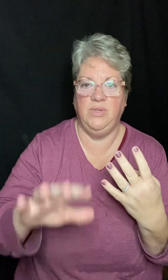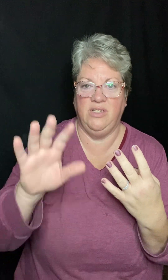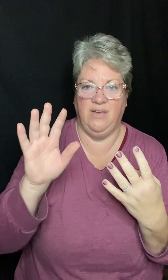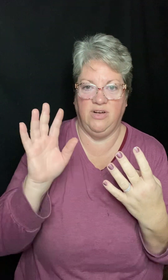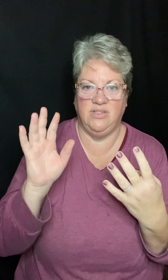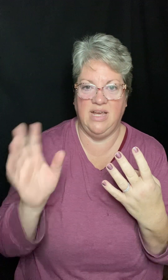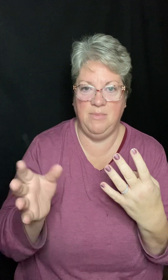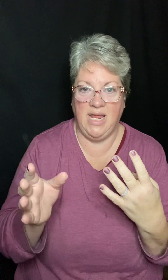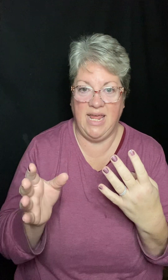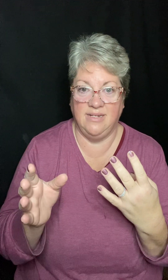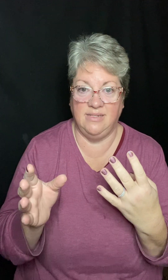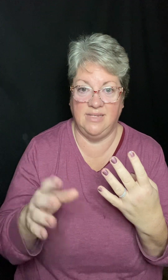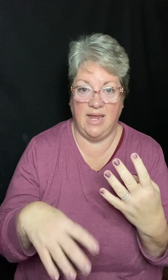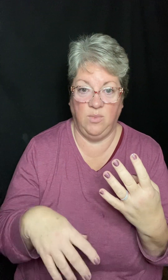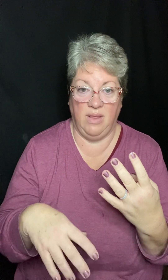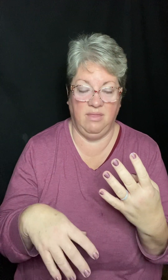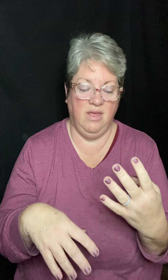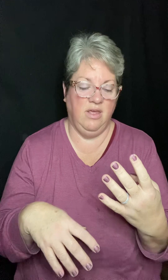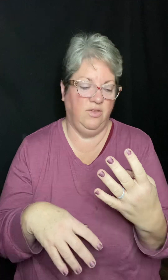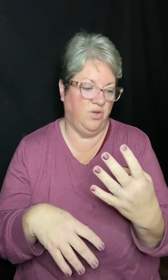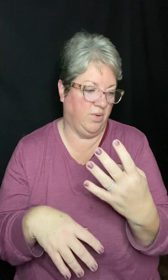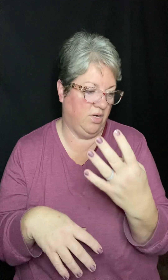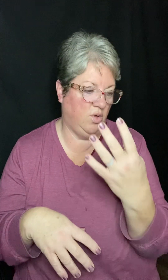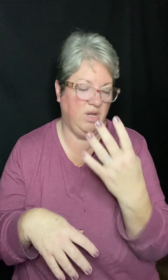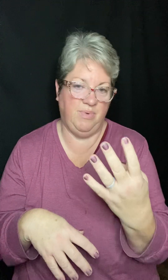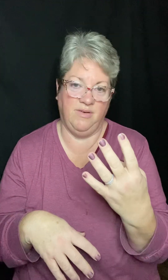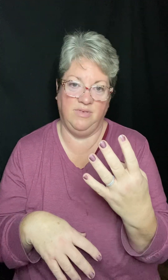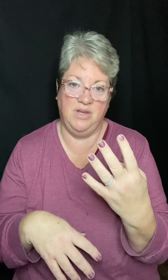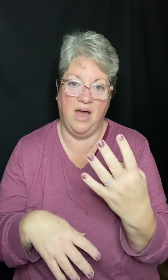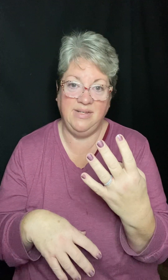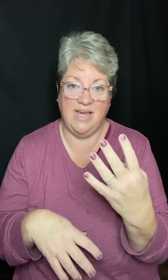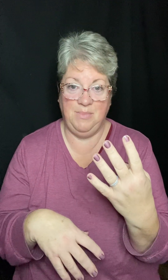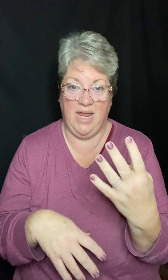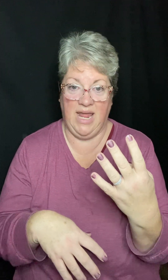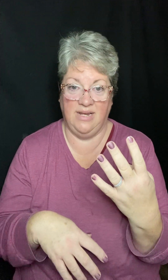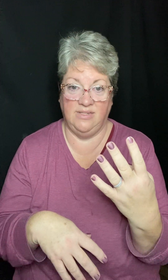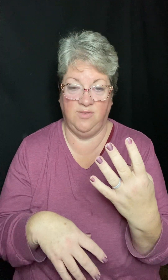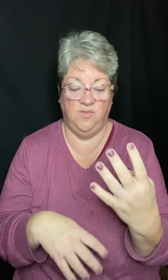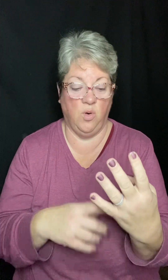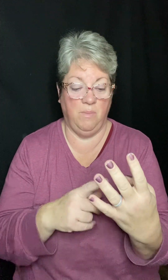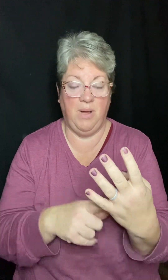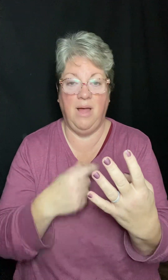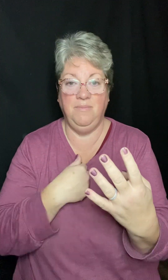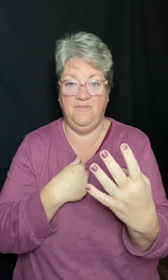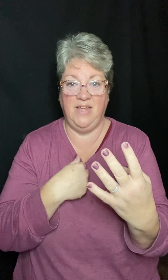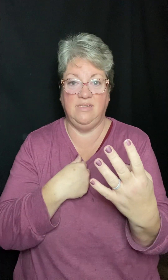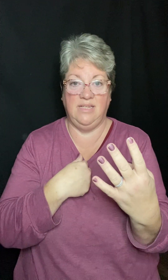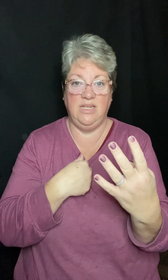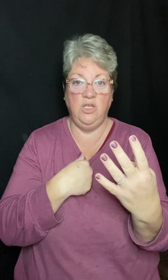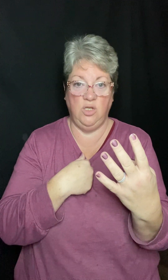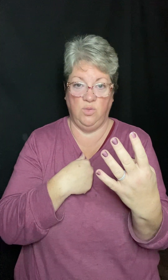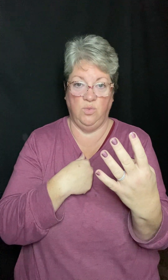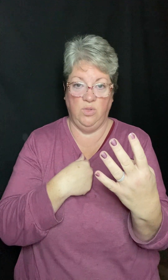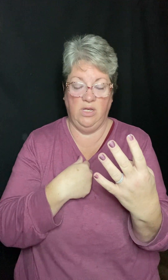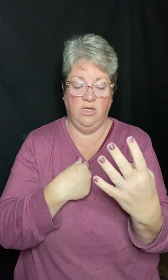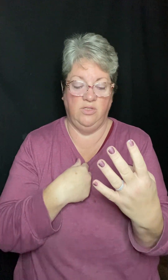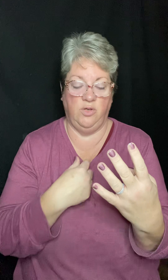still have our dominant hand to sign with. So we're going to hold up our non-dominant hand as a 4, palm facing you. So your